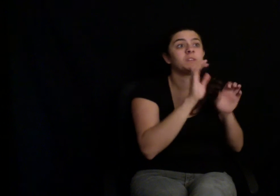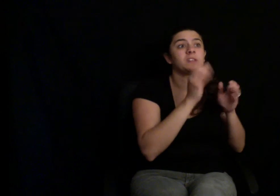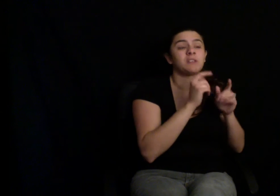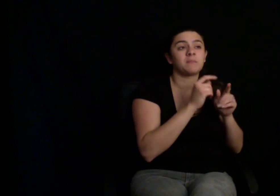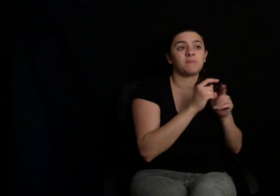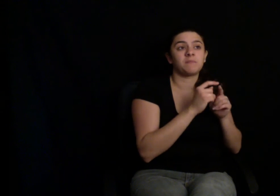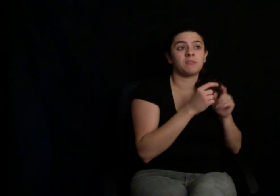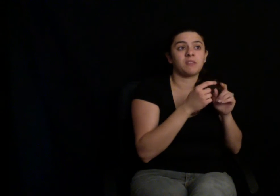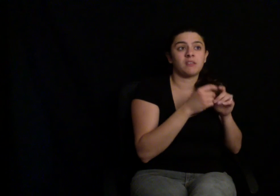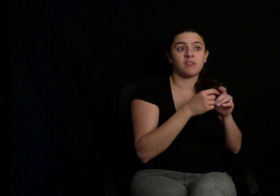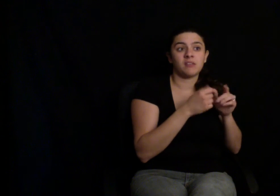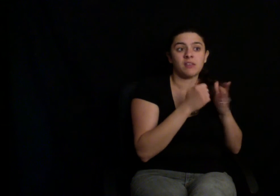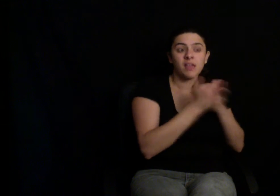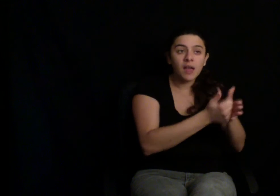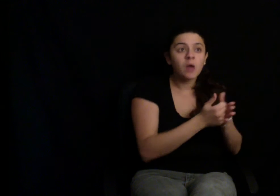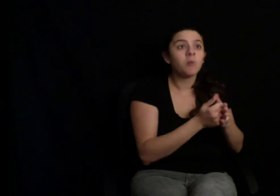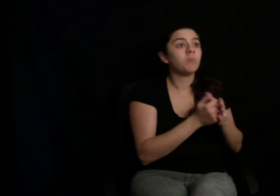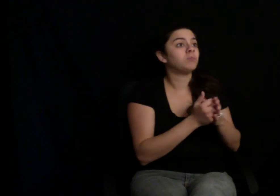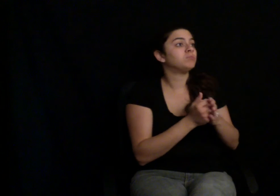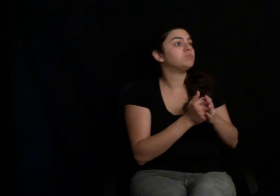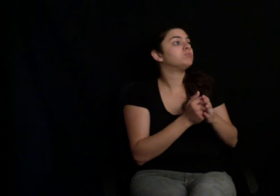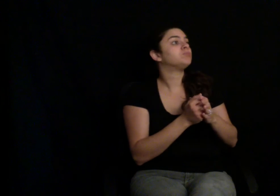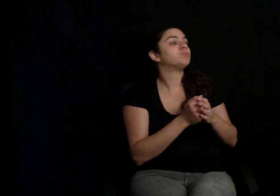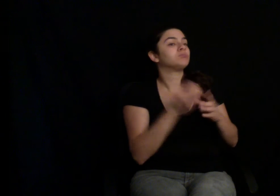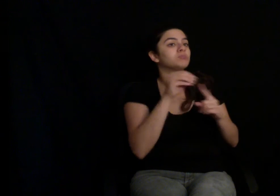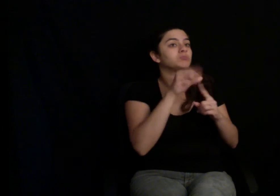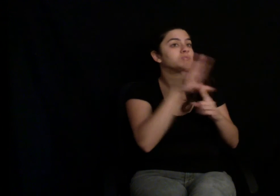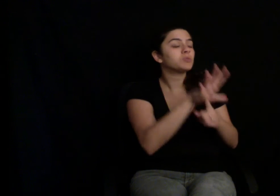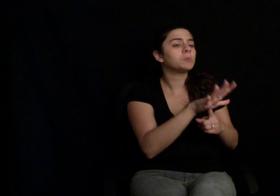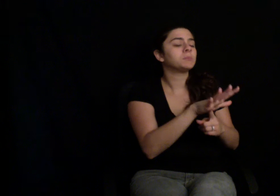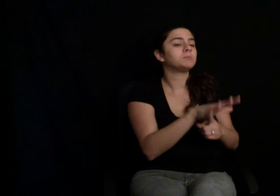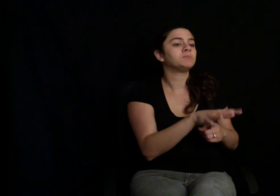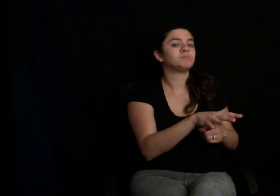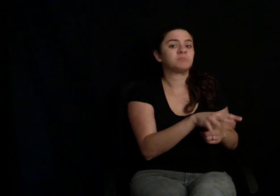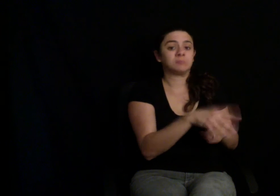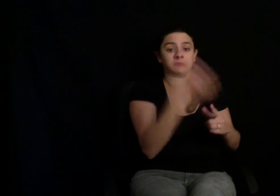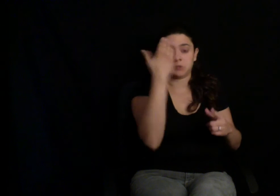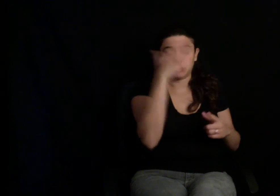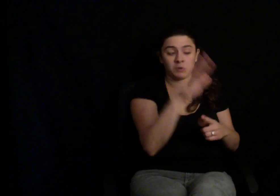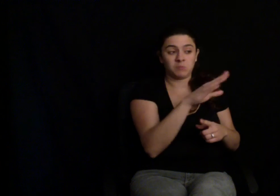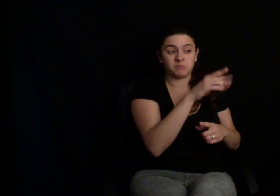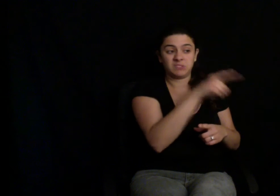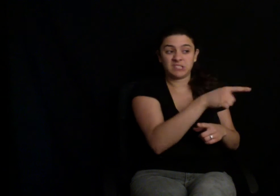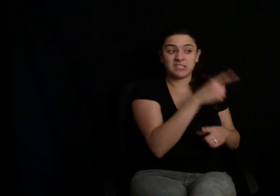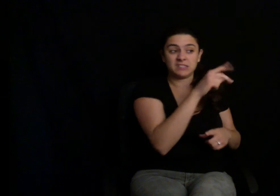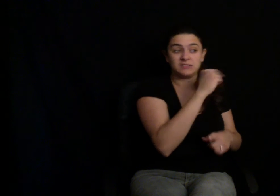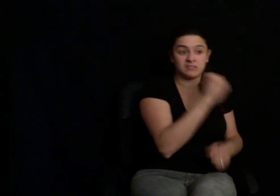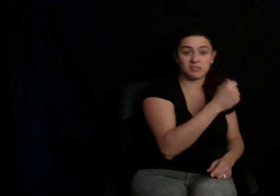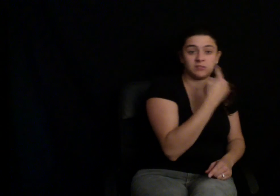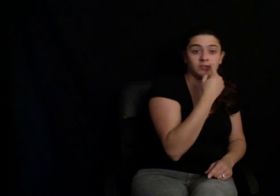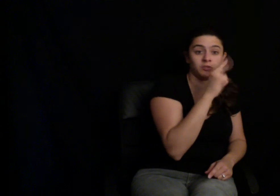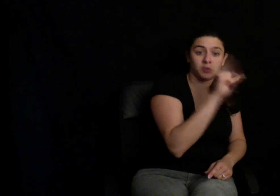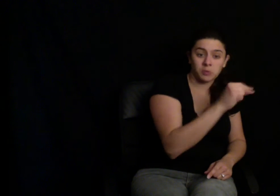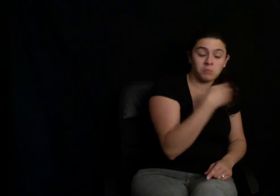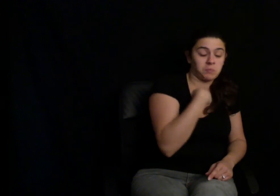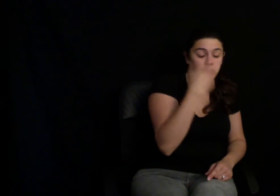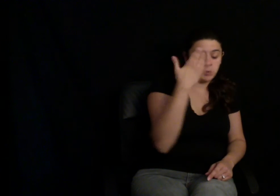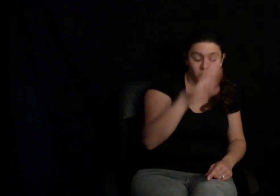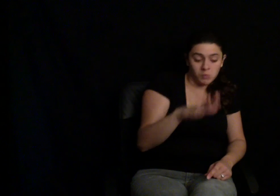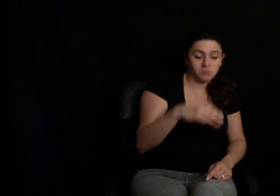funny, like, the two, whatever. And I'm not sure if he actively declined, but he kind of, like, I was right near him, and he